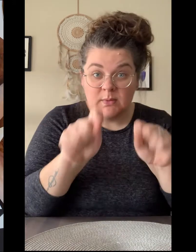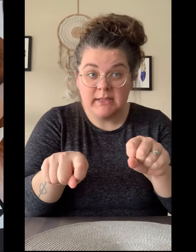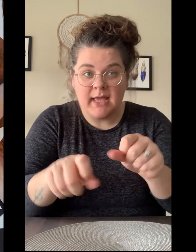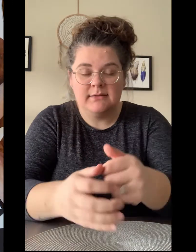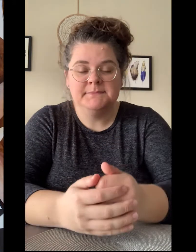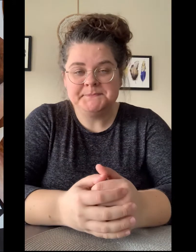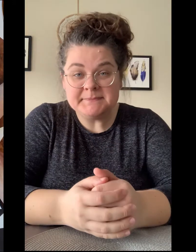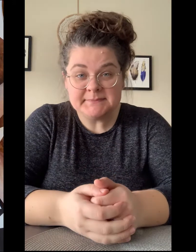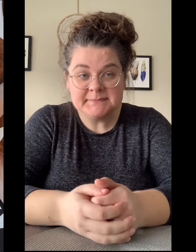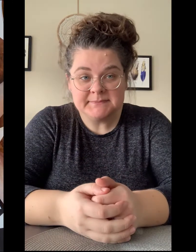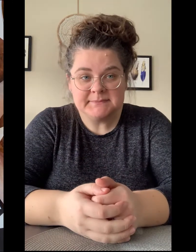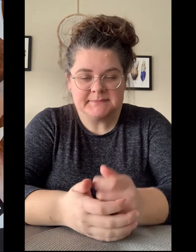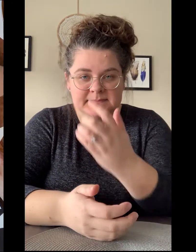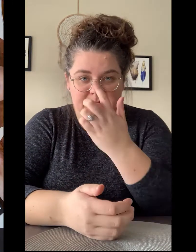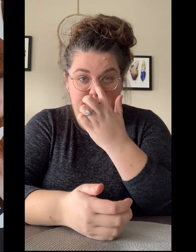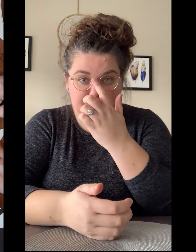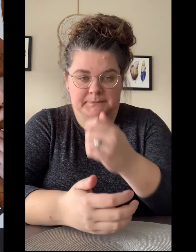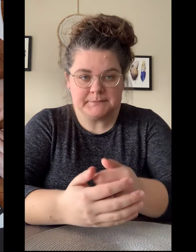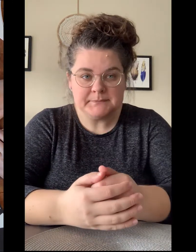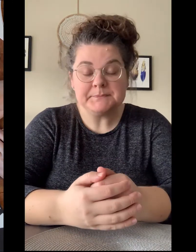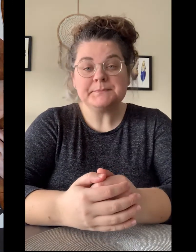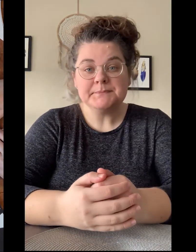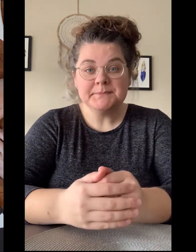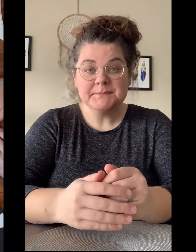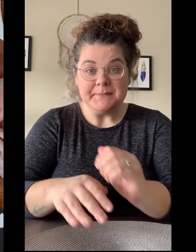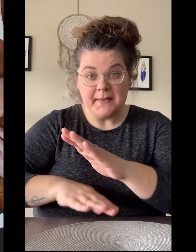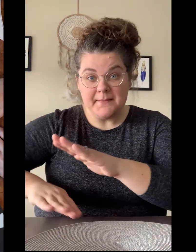And go in the back here. Go down to the